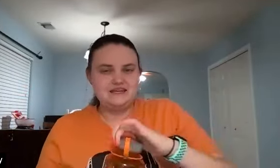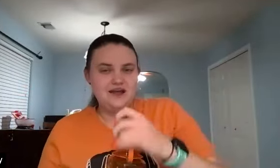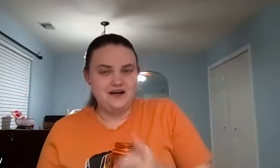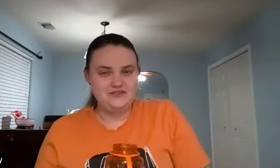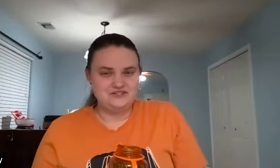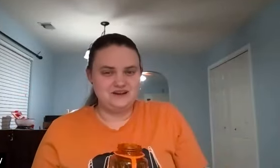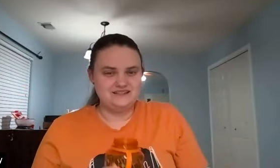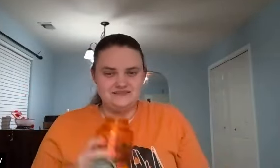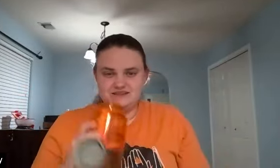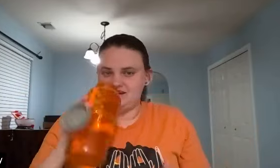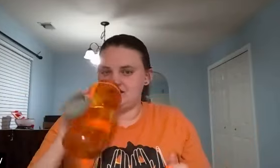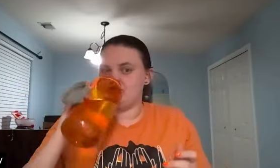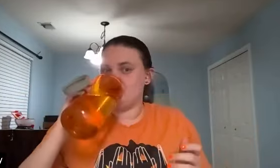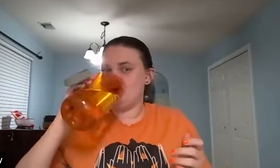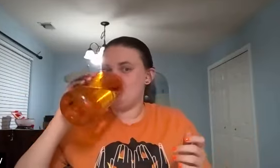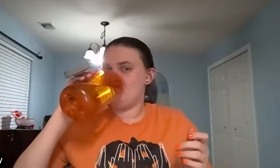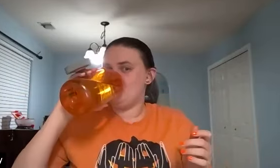Any others you guys can think of?